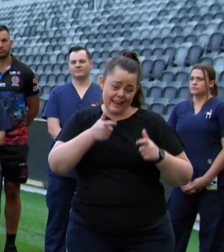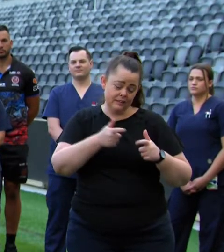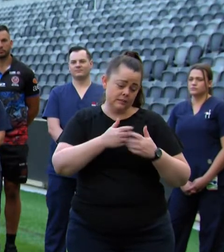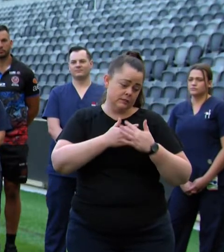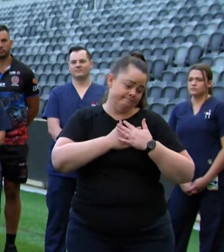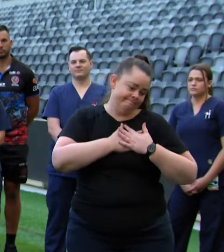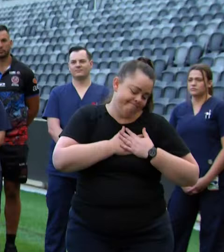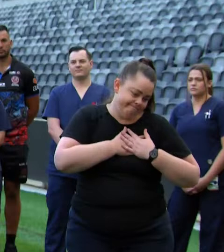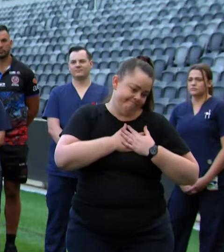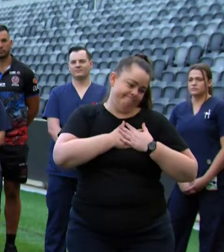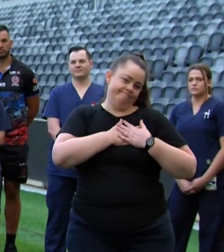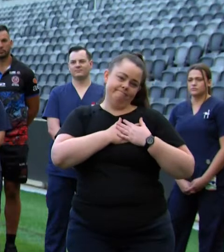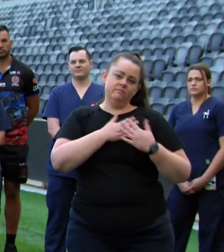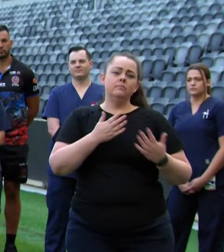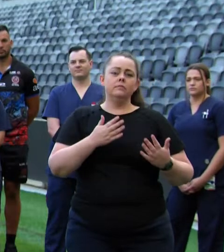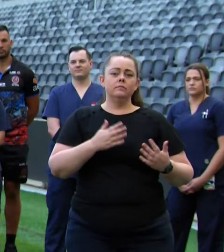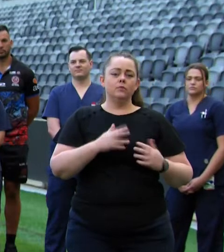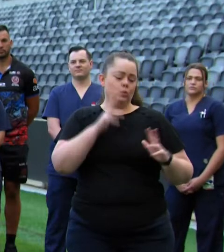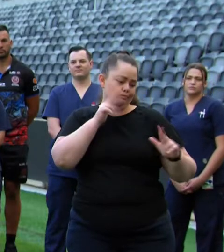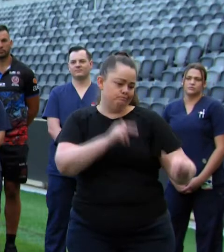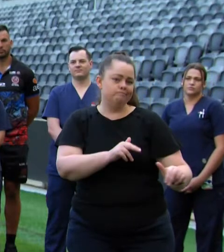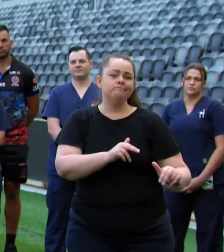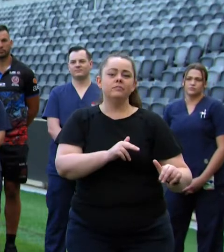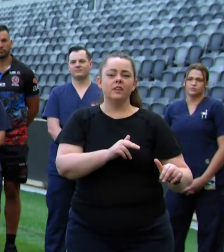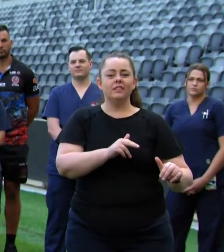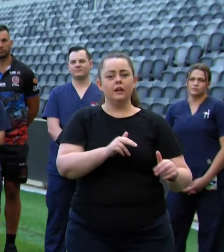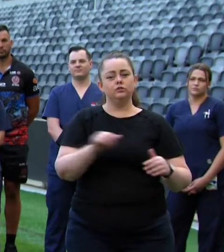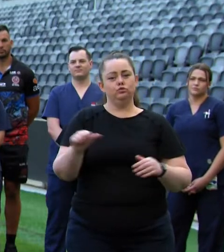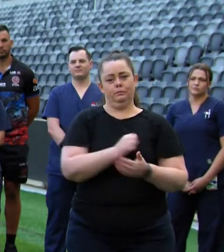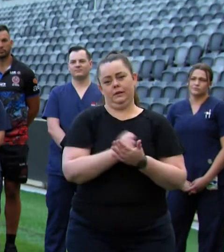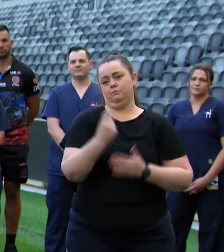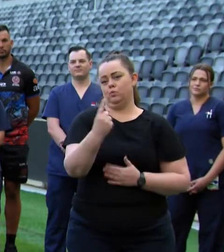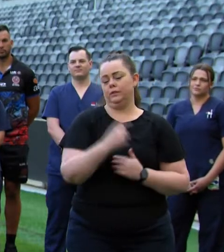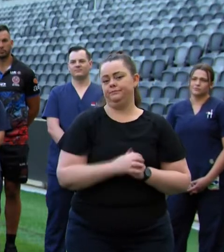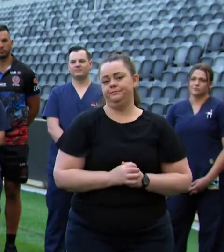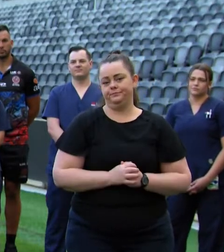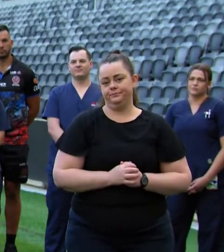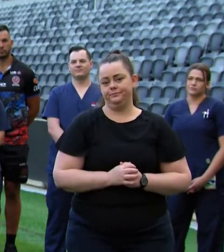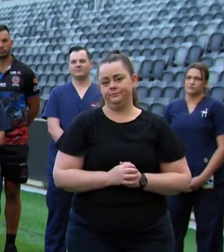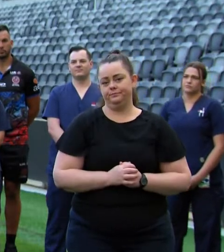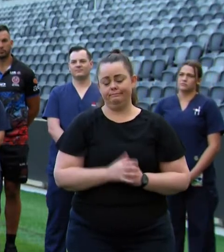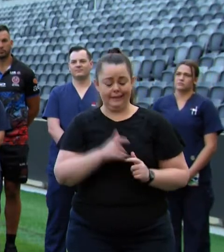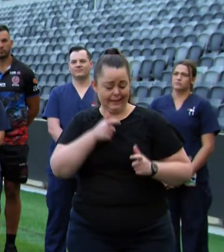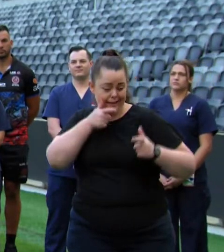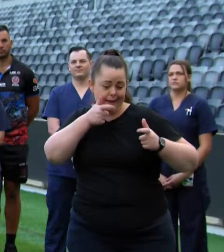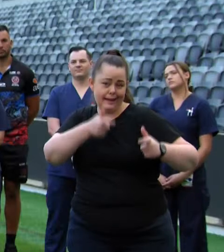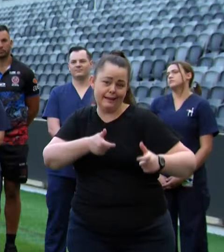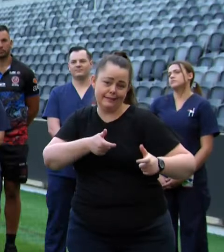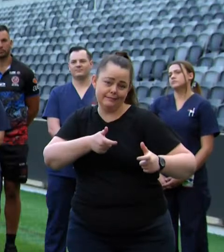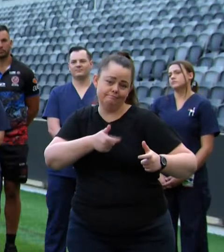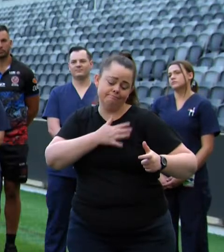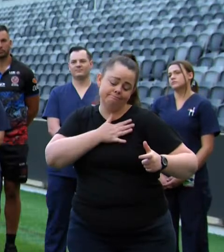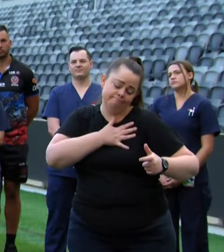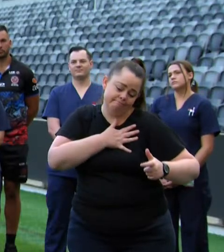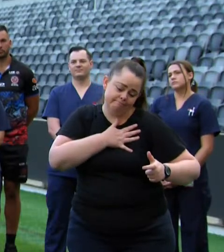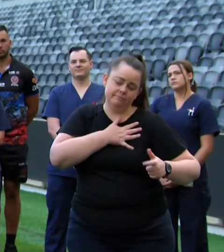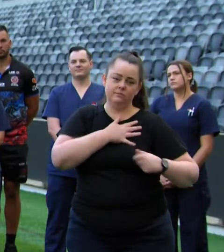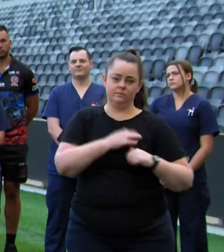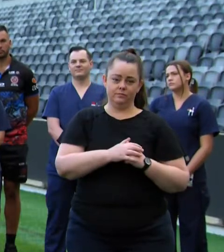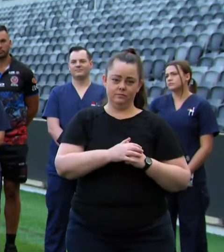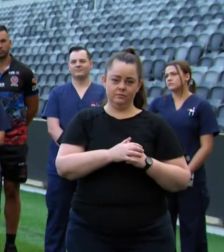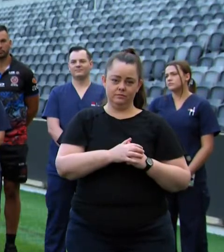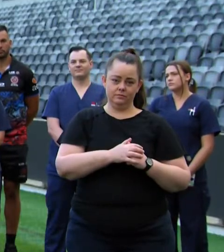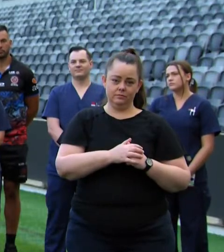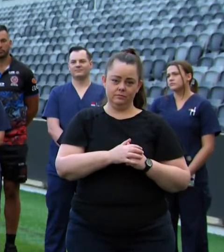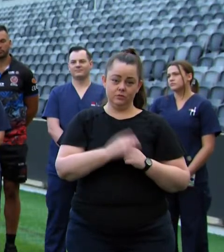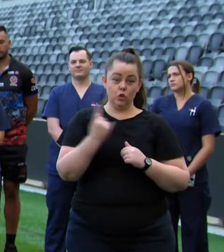be the overriding guide. But of course that care and compassion, it has to extend to the immediate patient who a